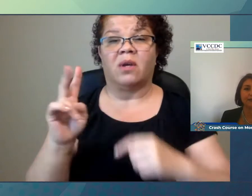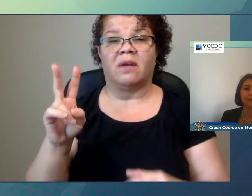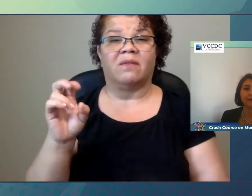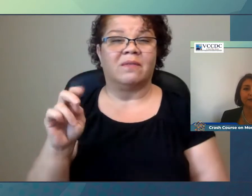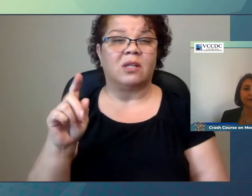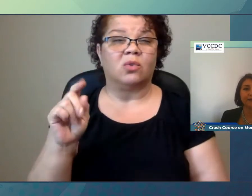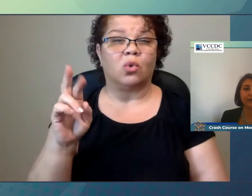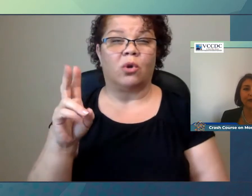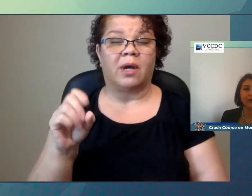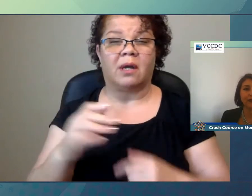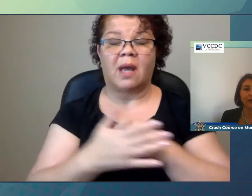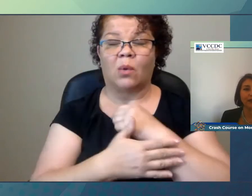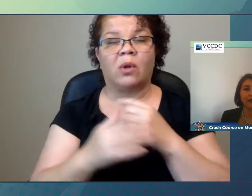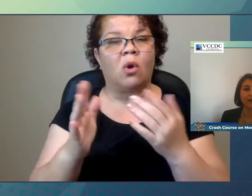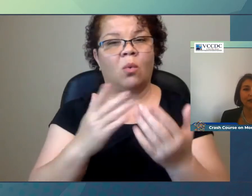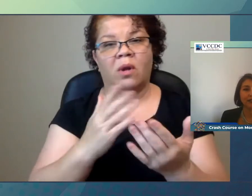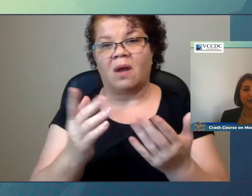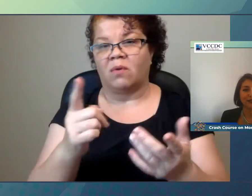cities.